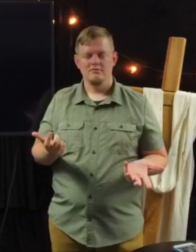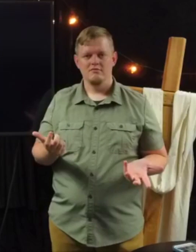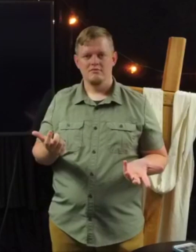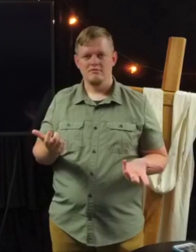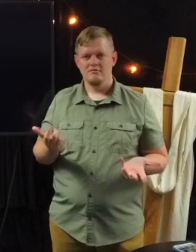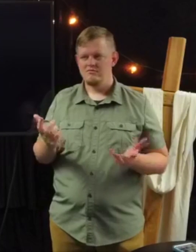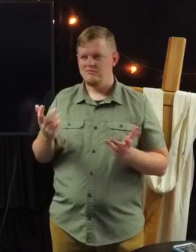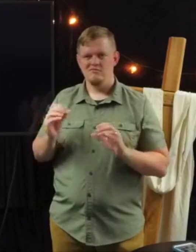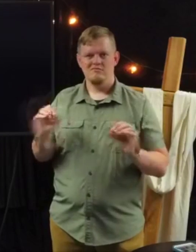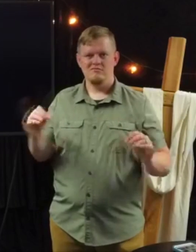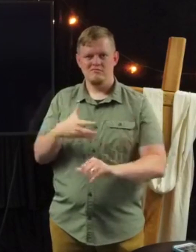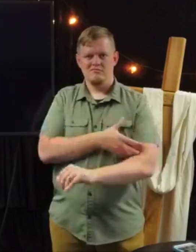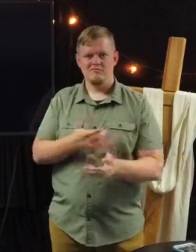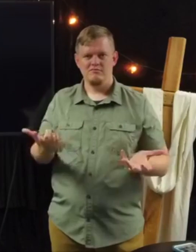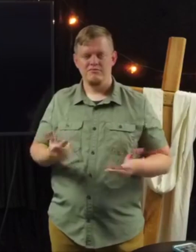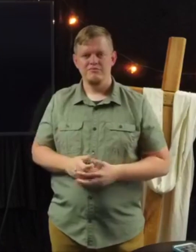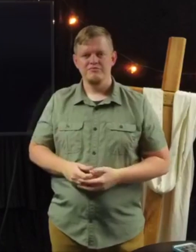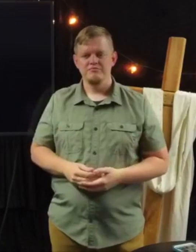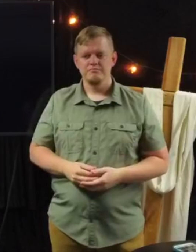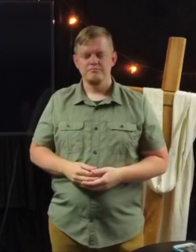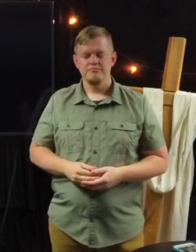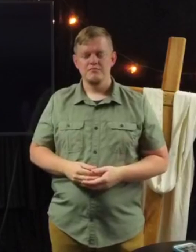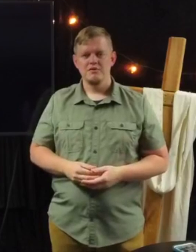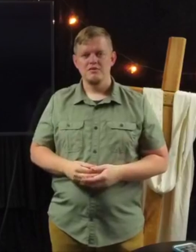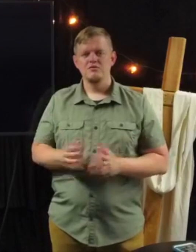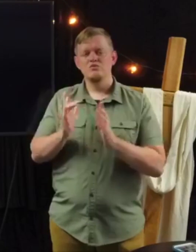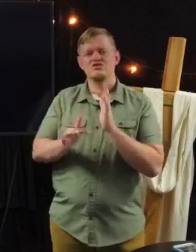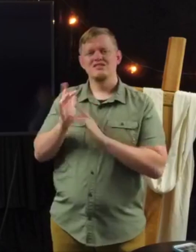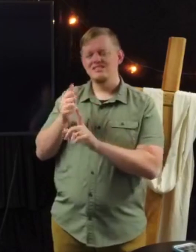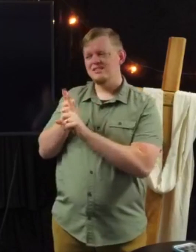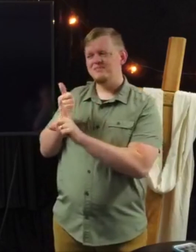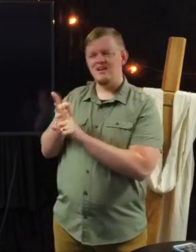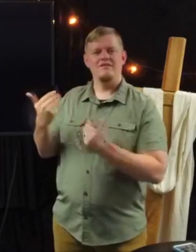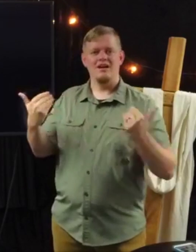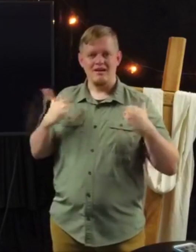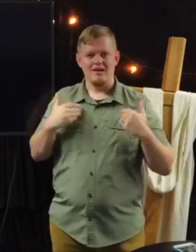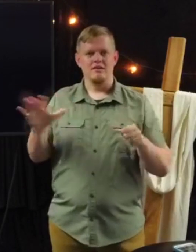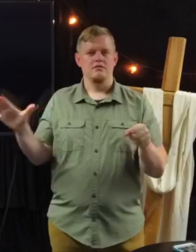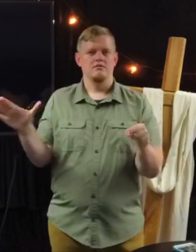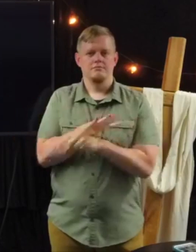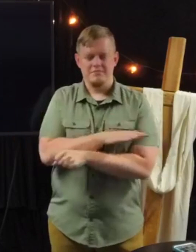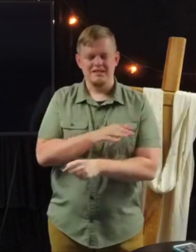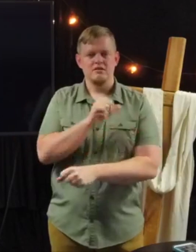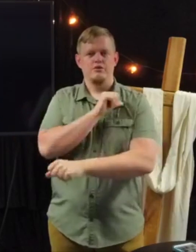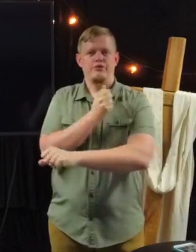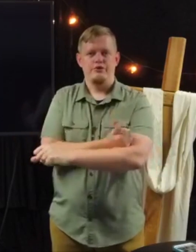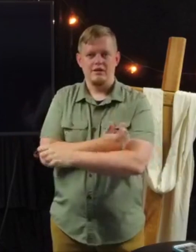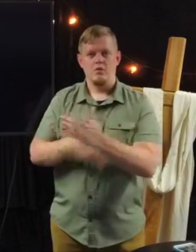crumble, that they don't really have any power. So Jesus has complete